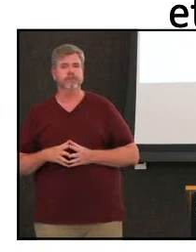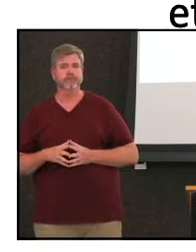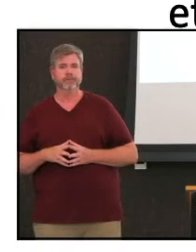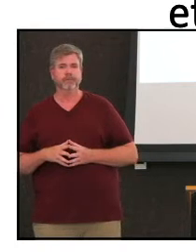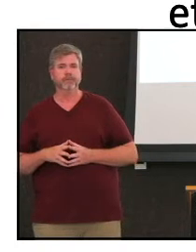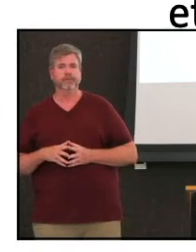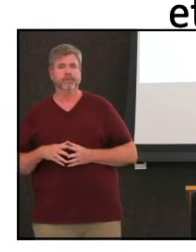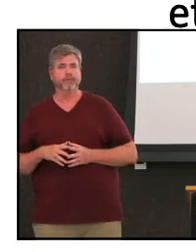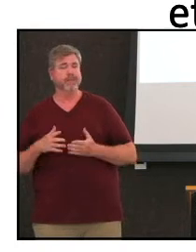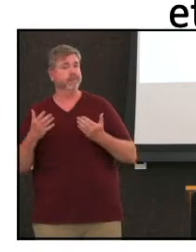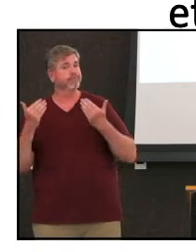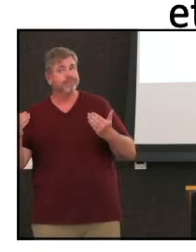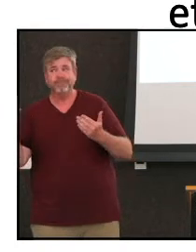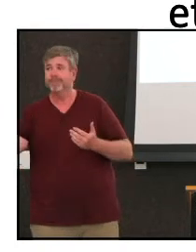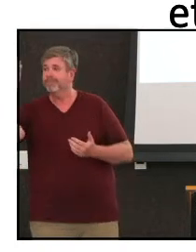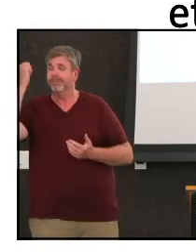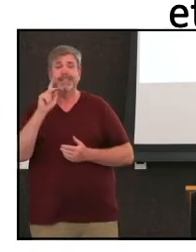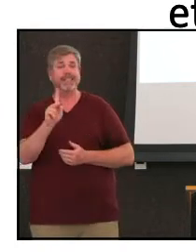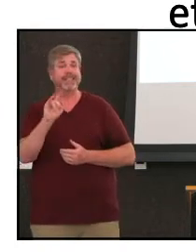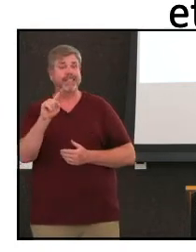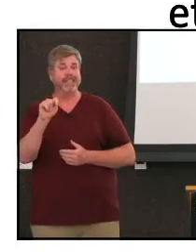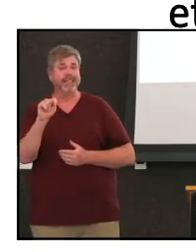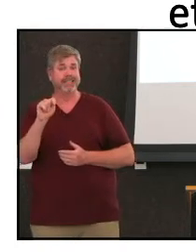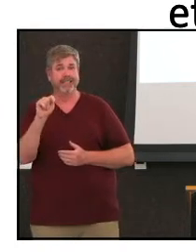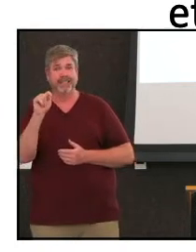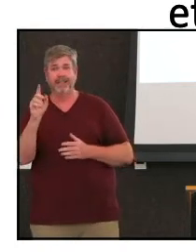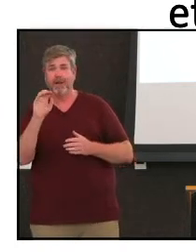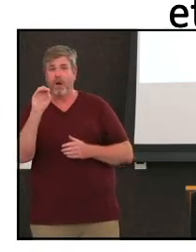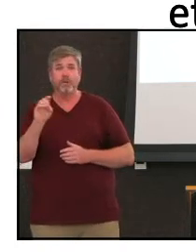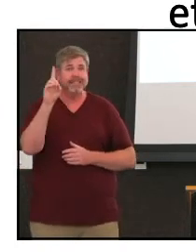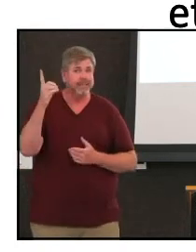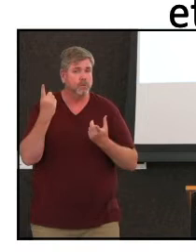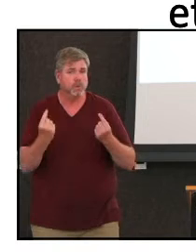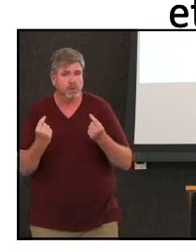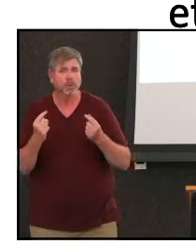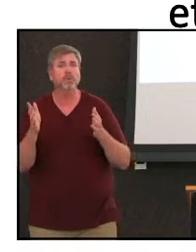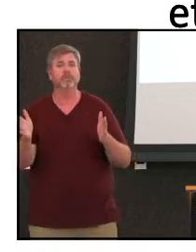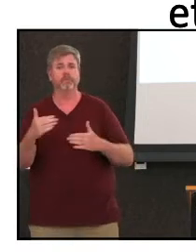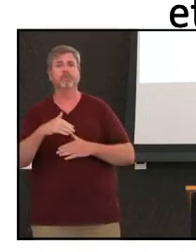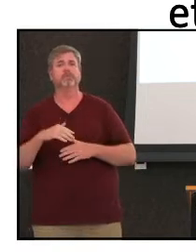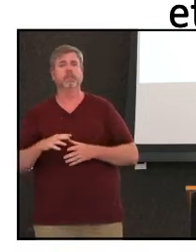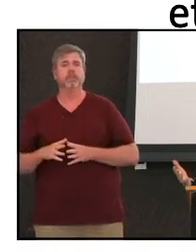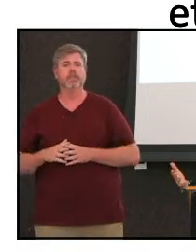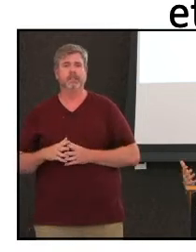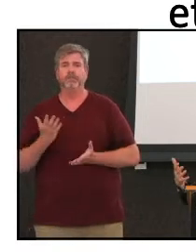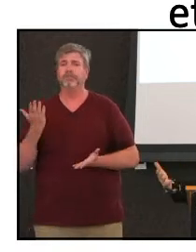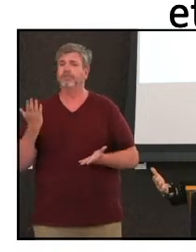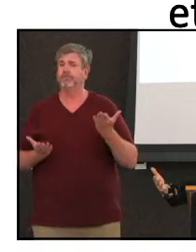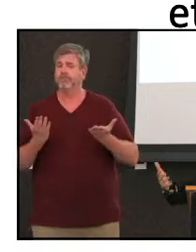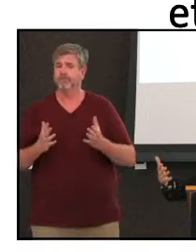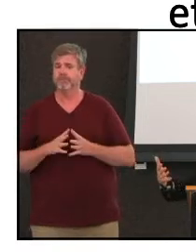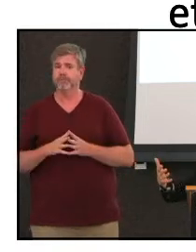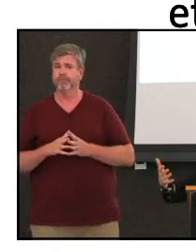talk about this with your child as well, and you can phrase it as, hey, you know, this may be for you, I hope not, but definitely, you know, I've heard that